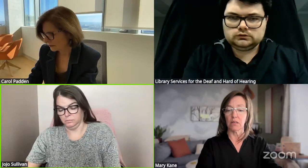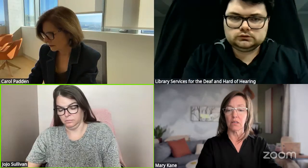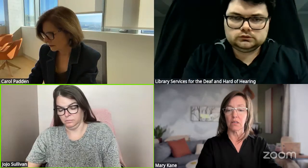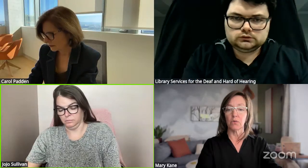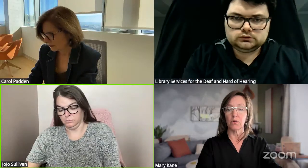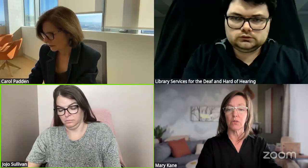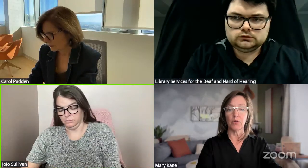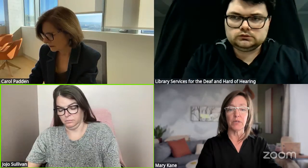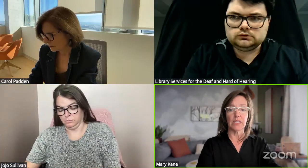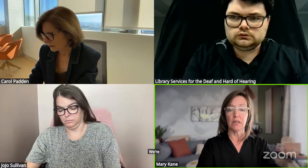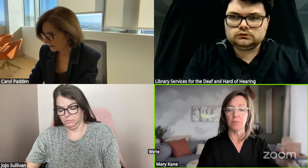We're opening up.